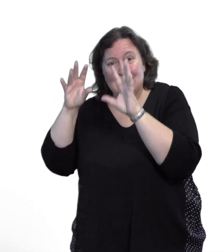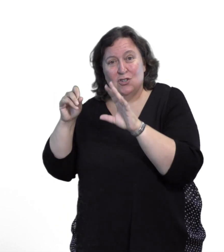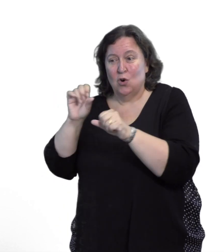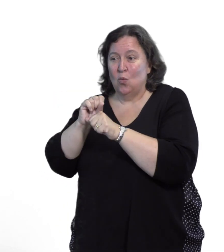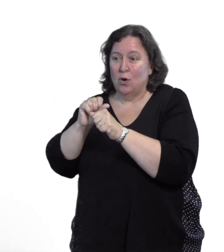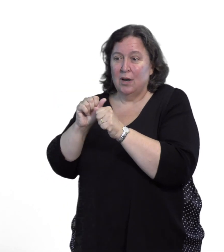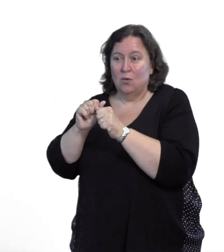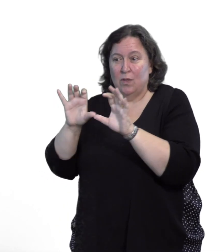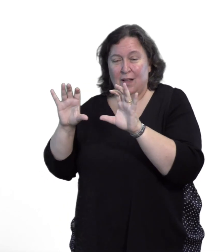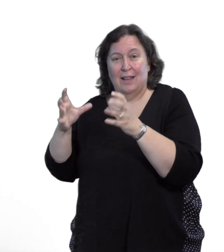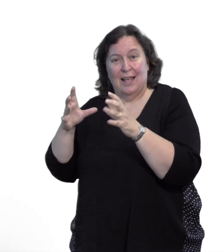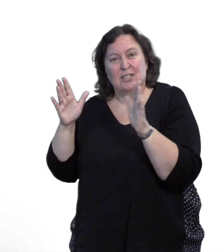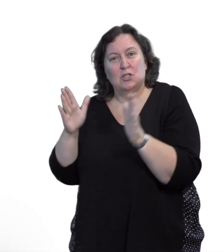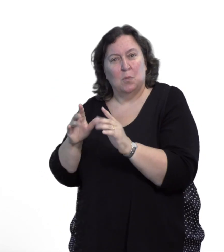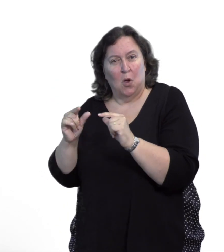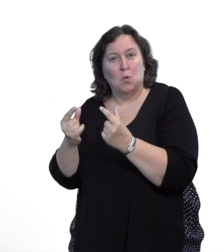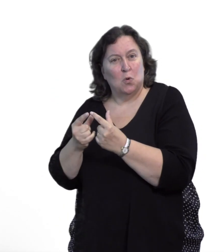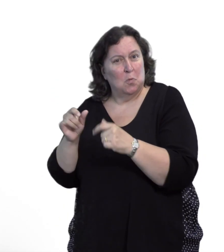in small groups.